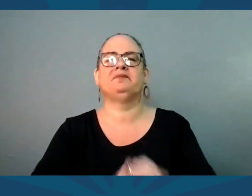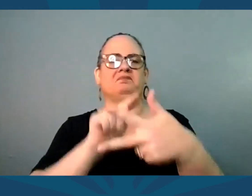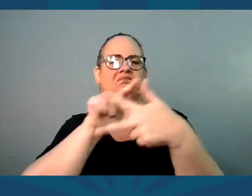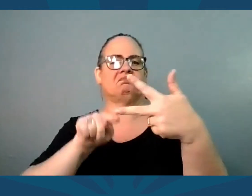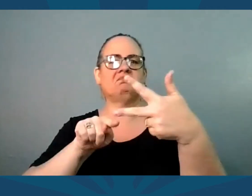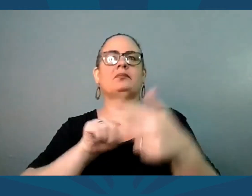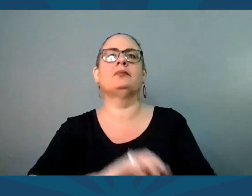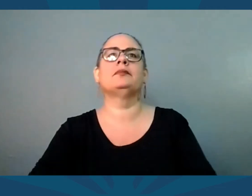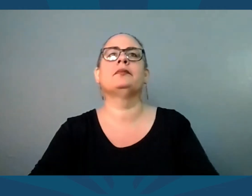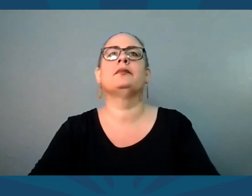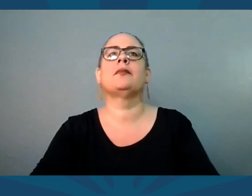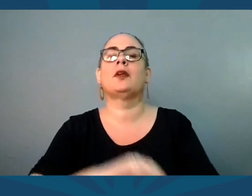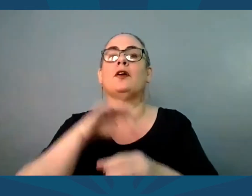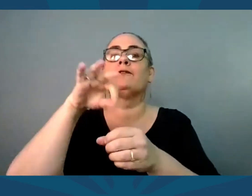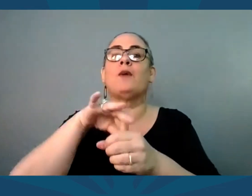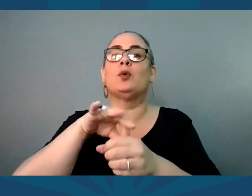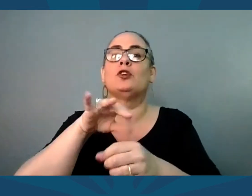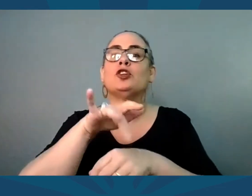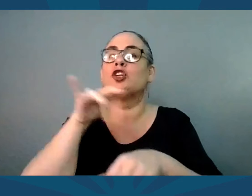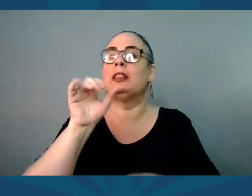How do I vote?